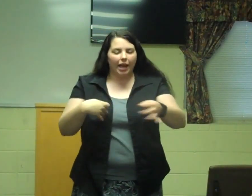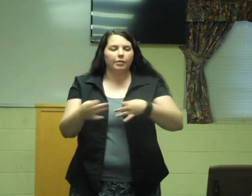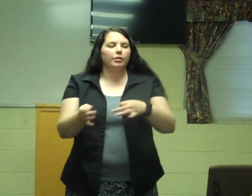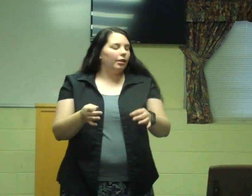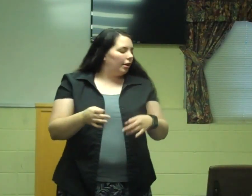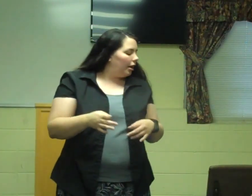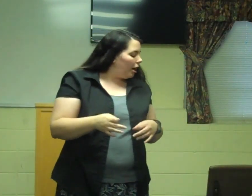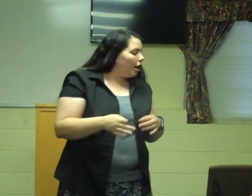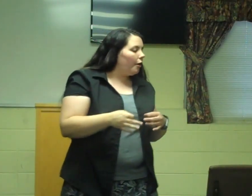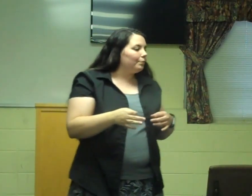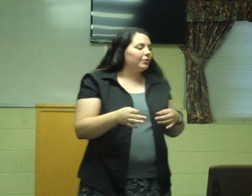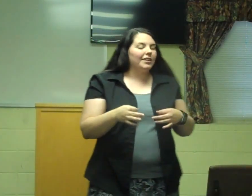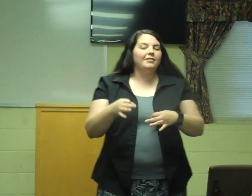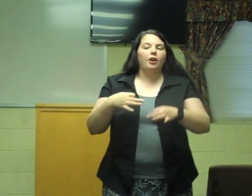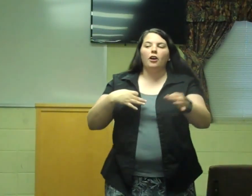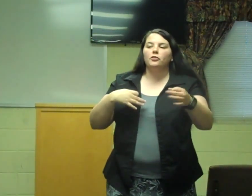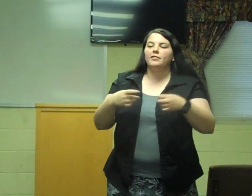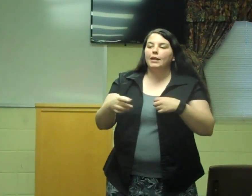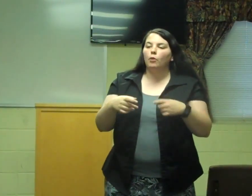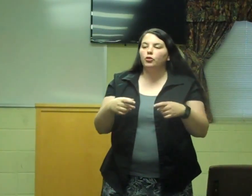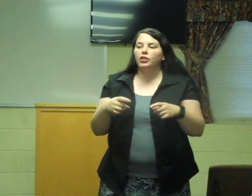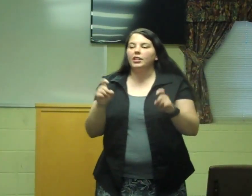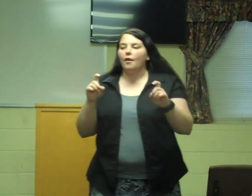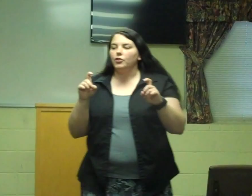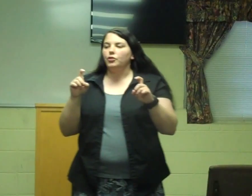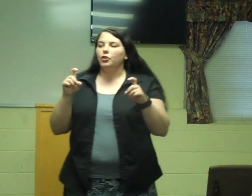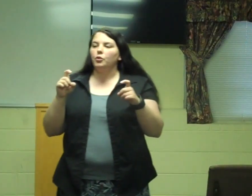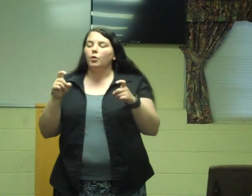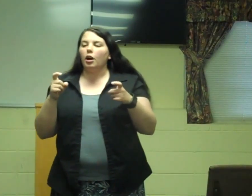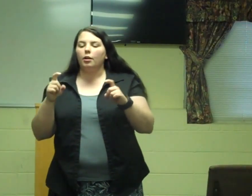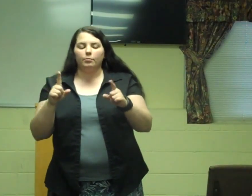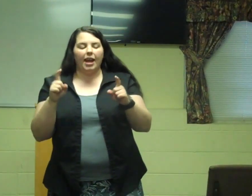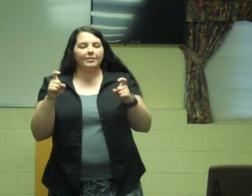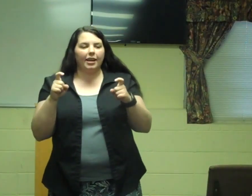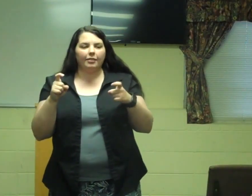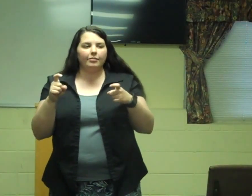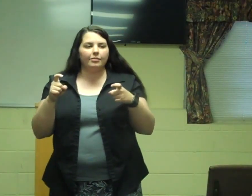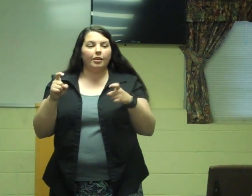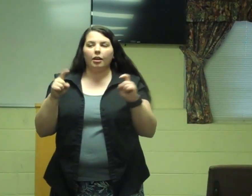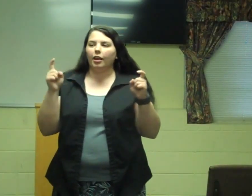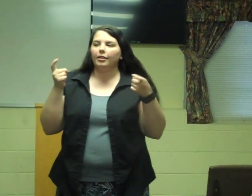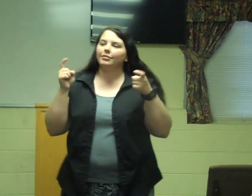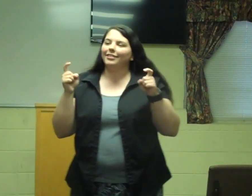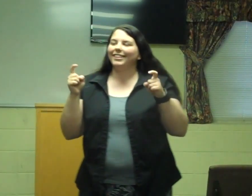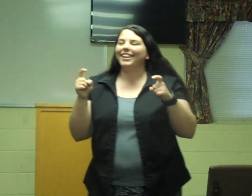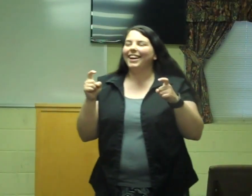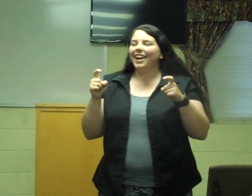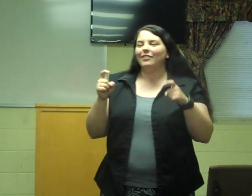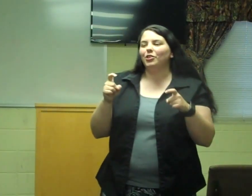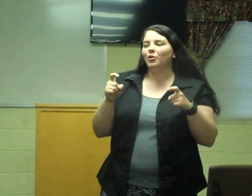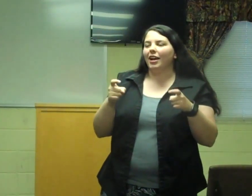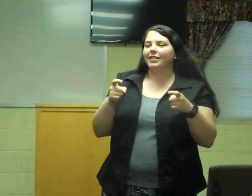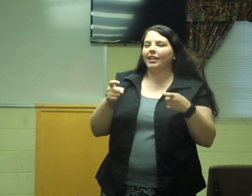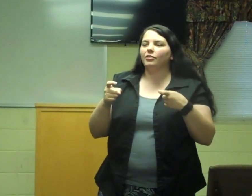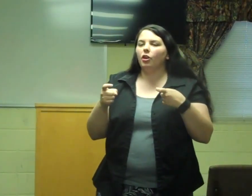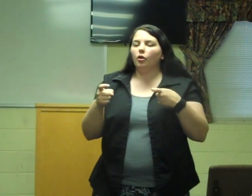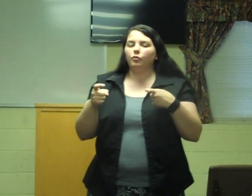explain. This is also the same motion if you do X hands, the ugly hands. If you do X hands